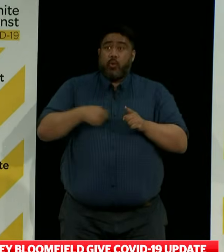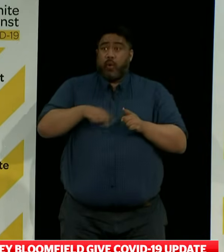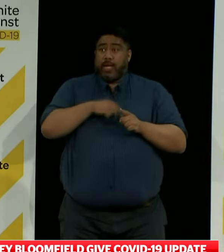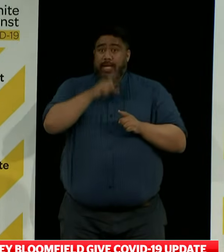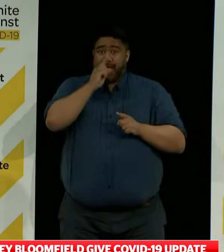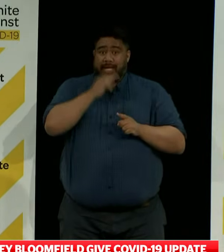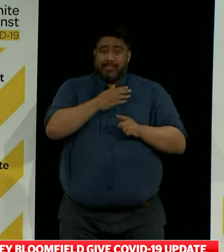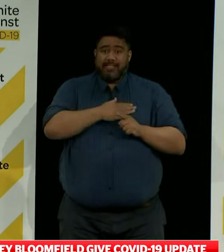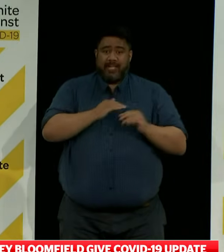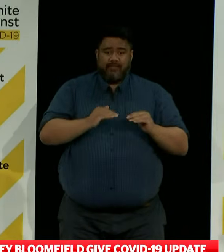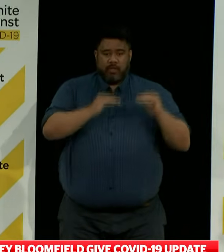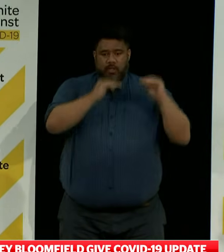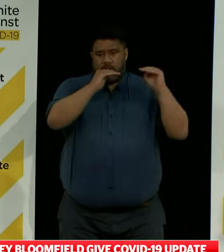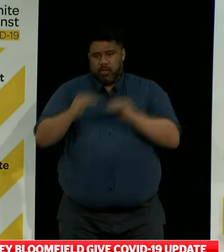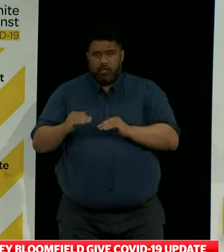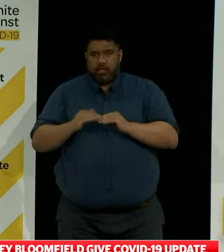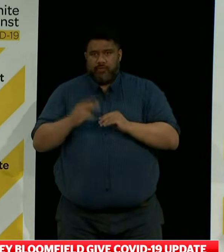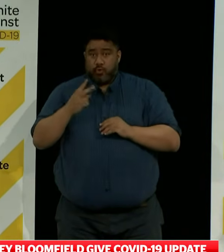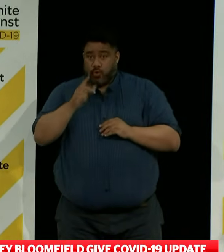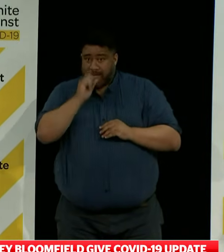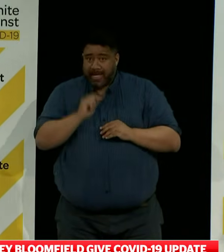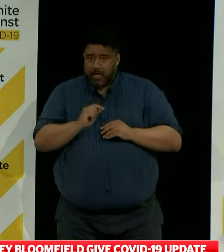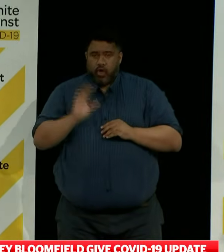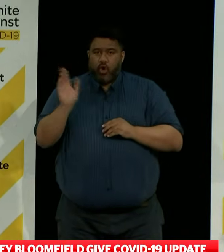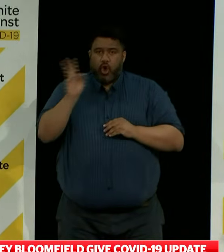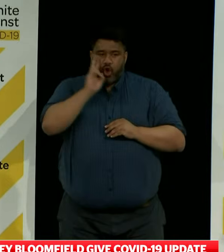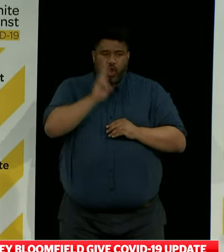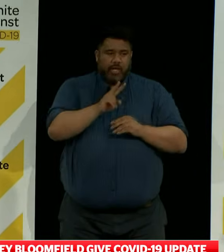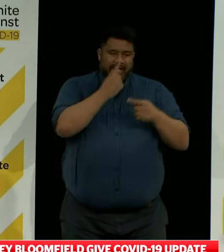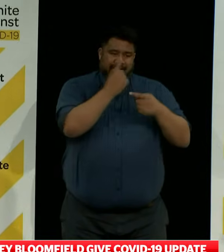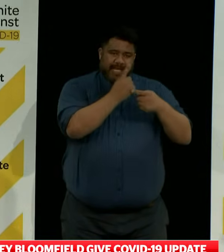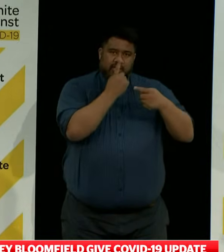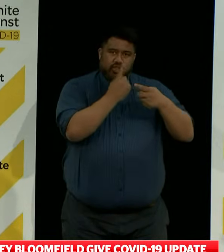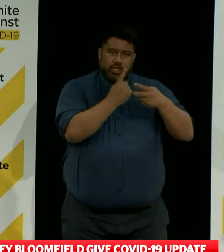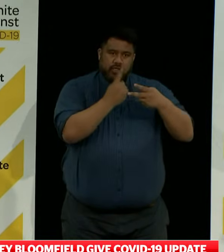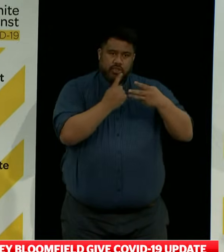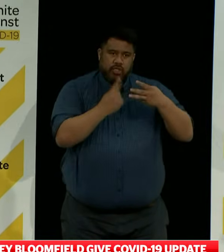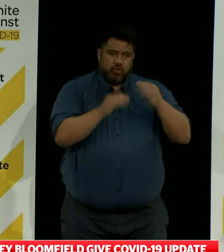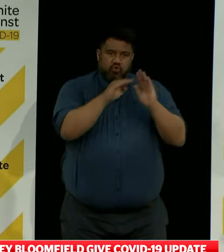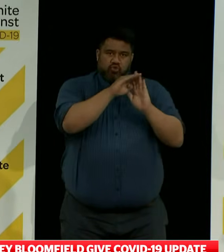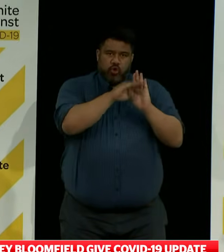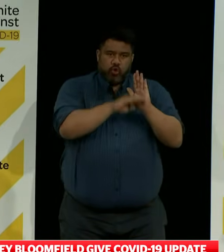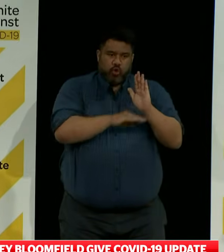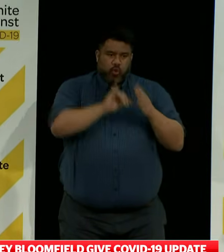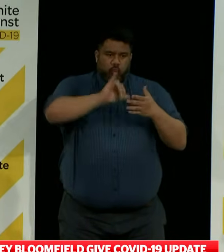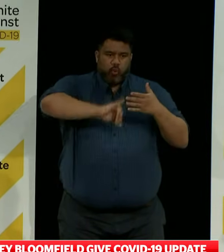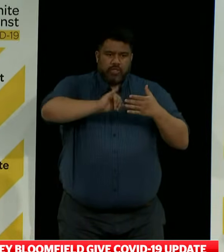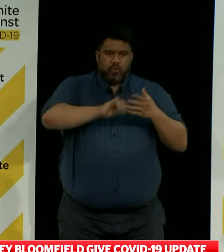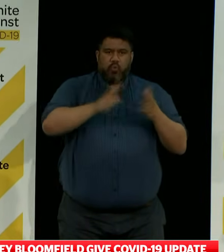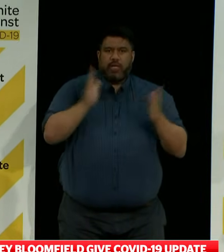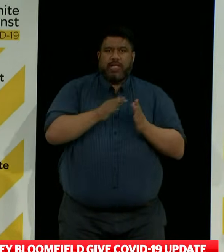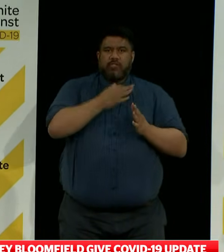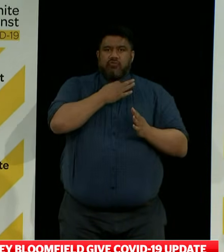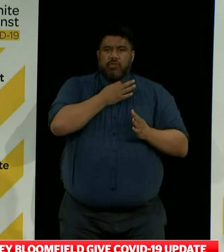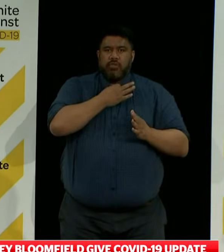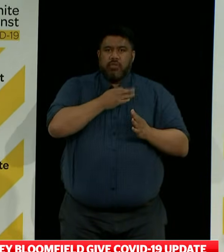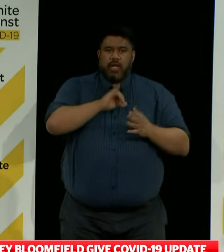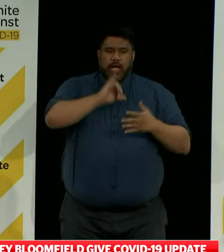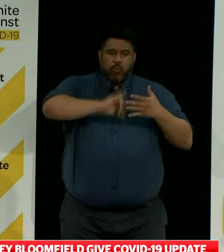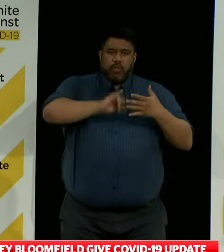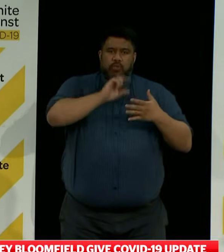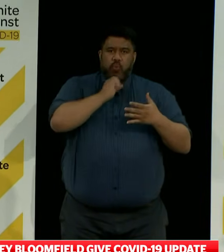go through individual restrictions and look at those that will have the least risk attached to them, but will also